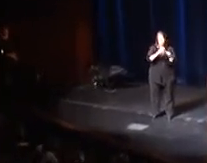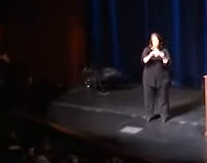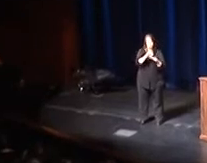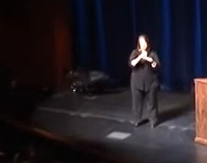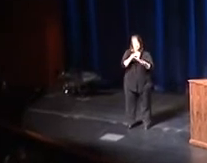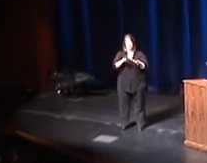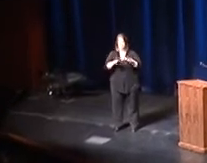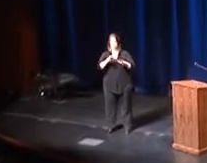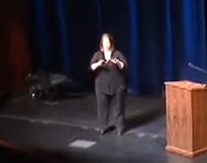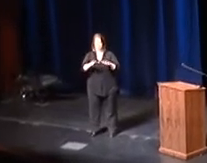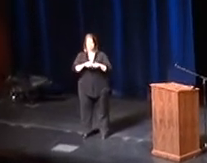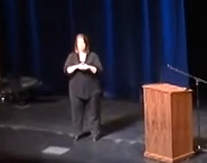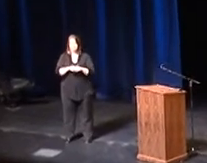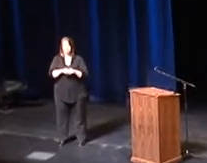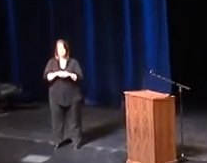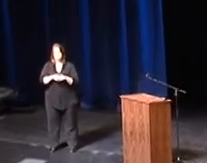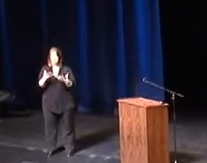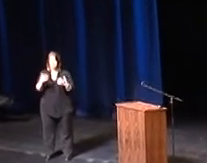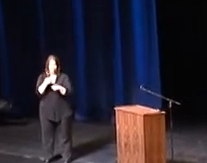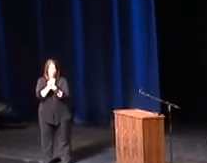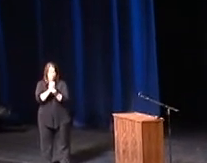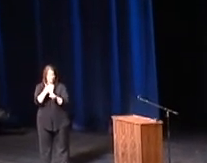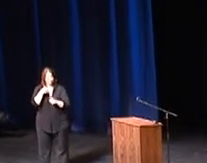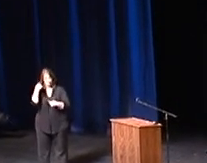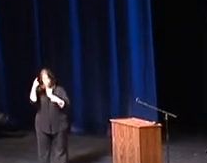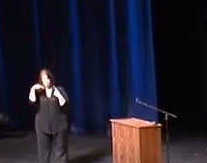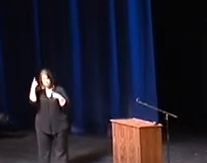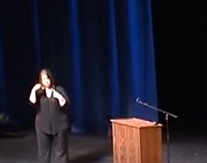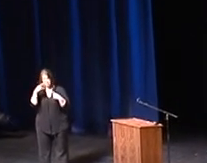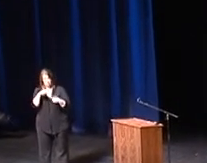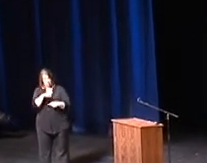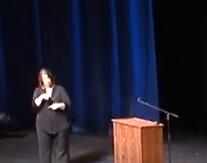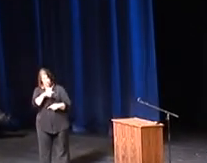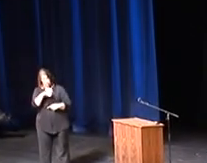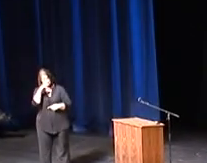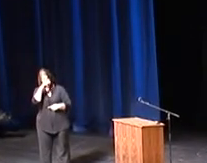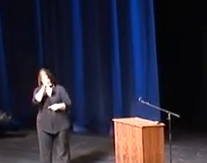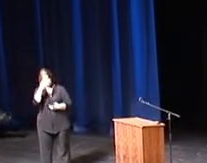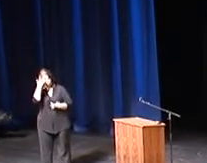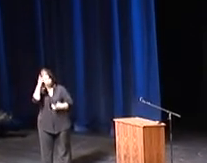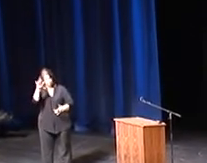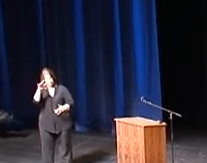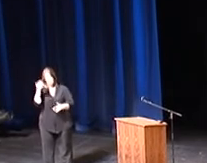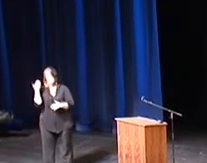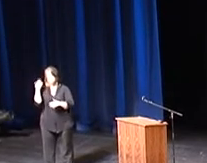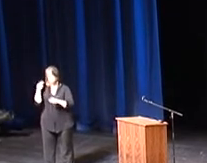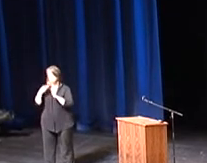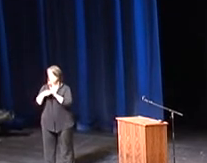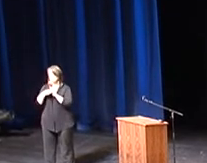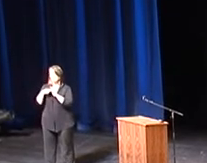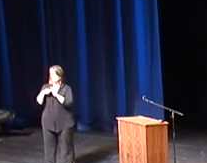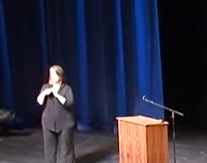Well, you know, the thing that kind of drives me crazy is these kids that are really brilliant, socially awkward, used to be labeled gifted.